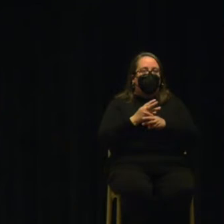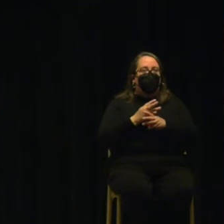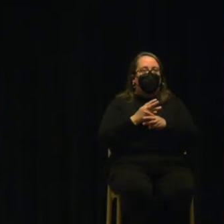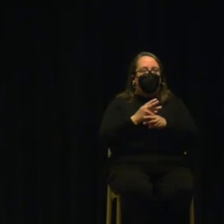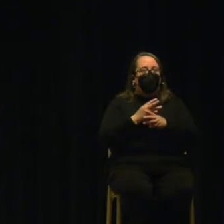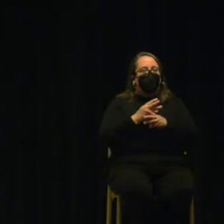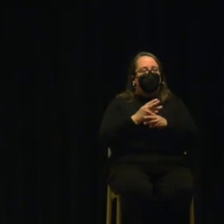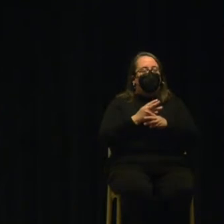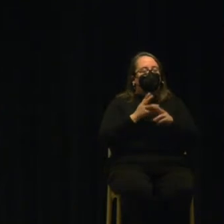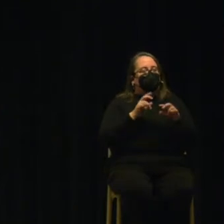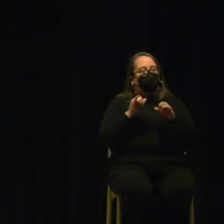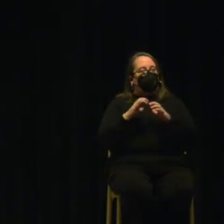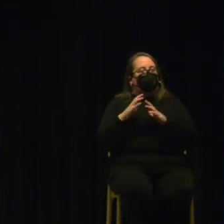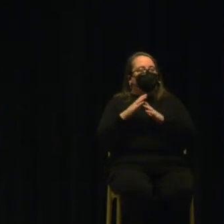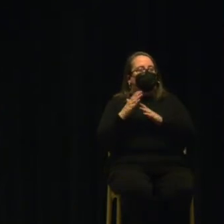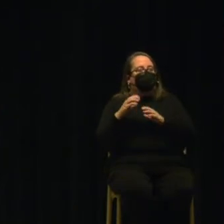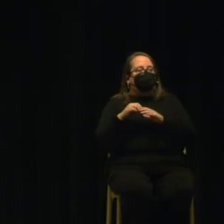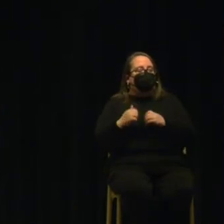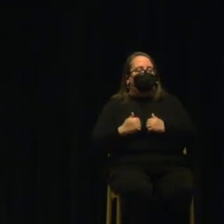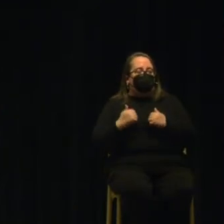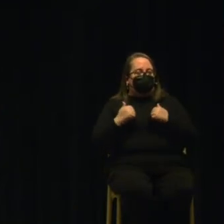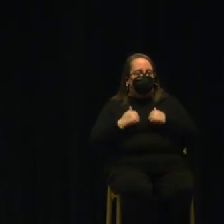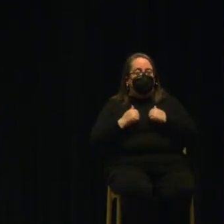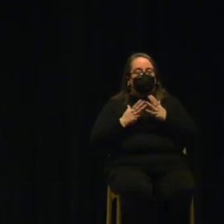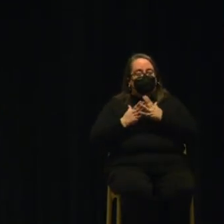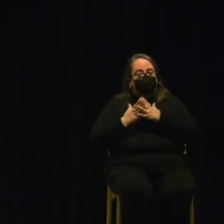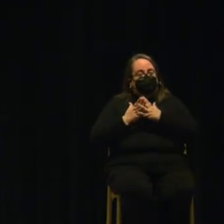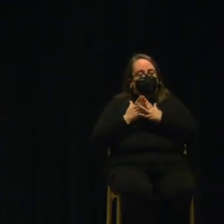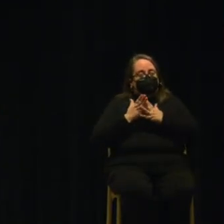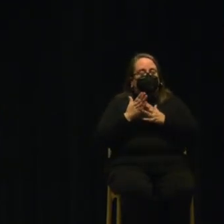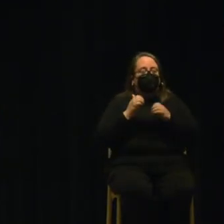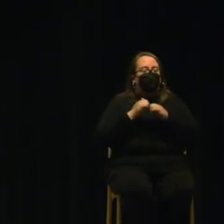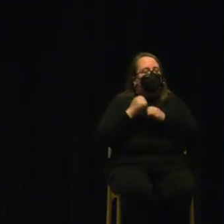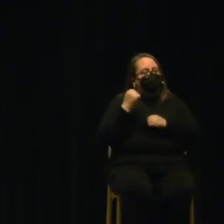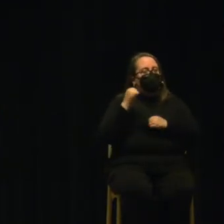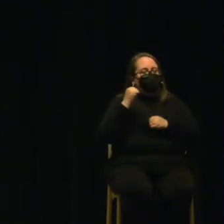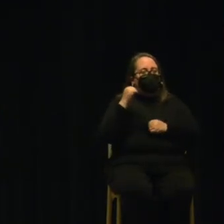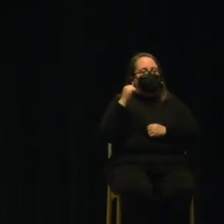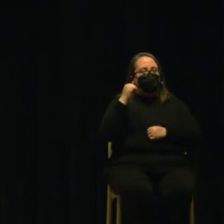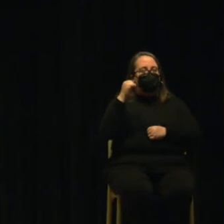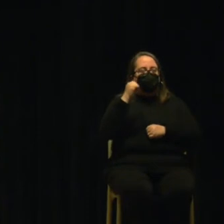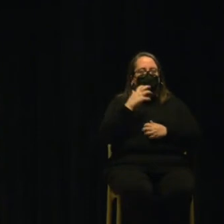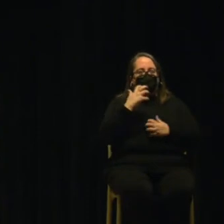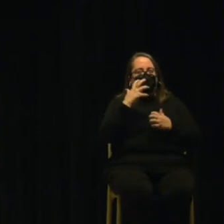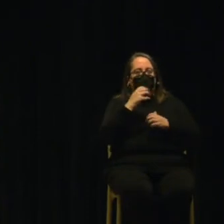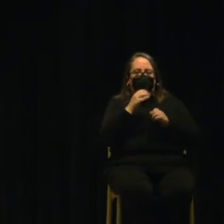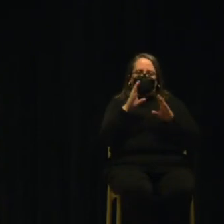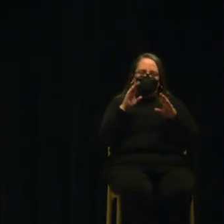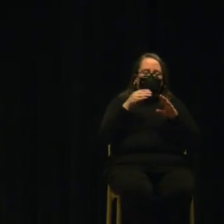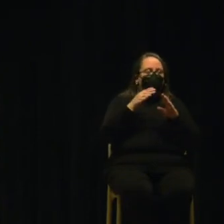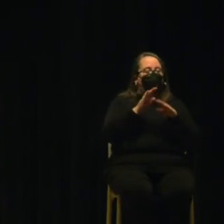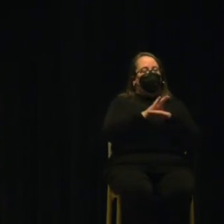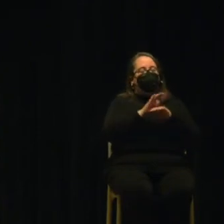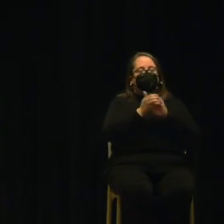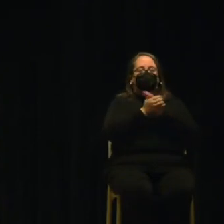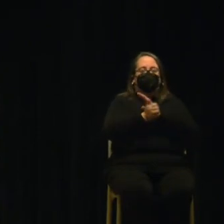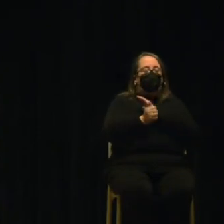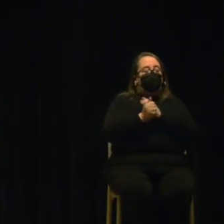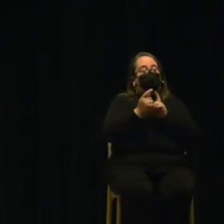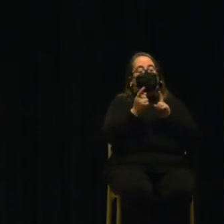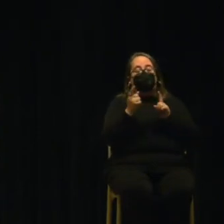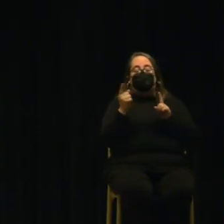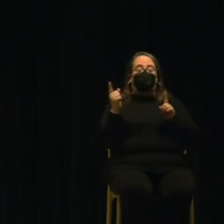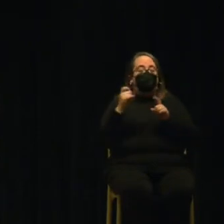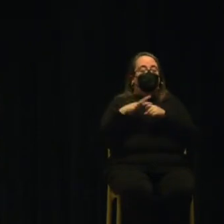finer things in life. He carved inroads to success with fits of righteous anger and keen business sense in a time when the odds were